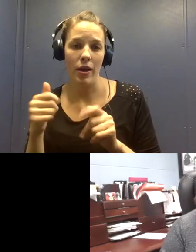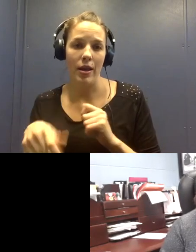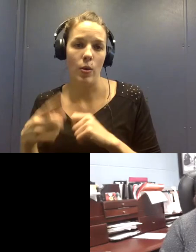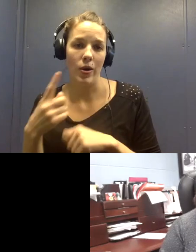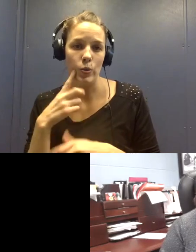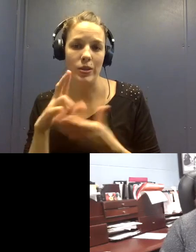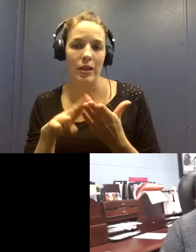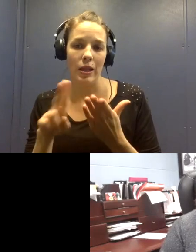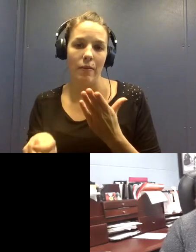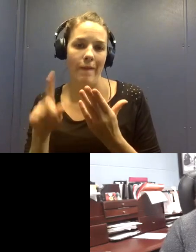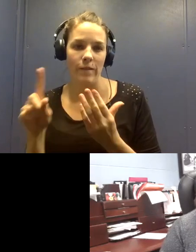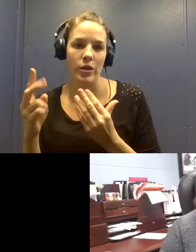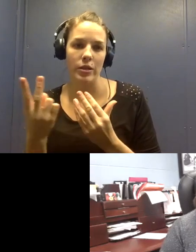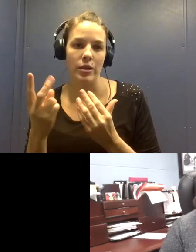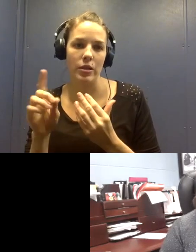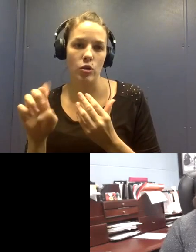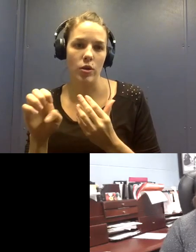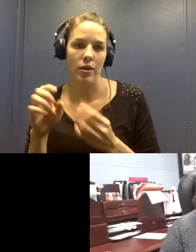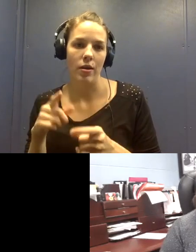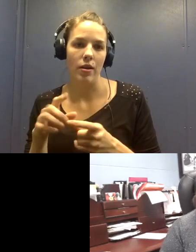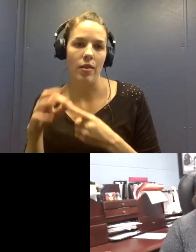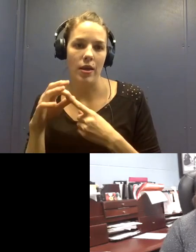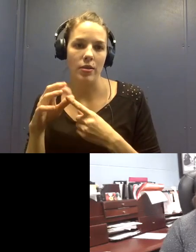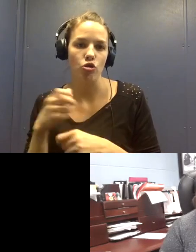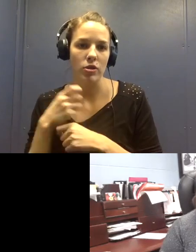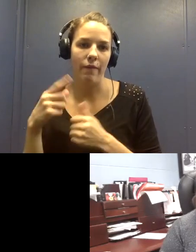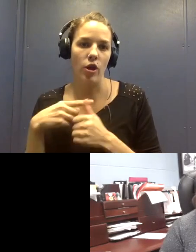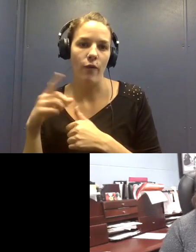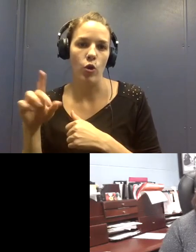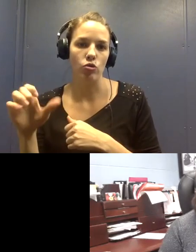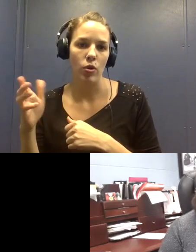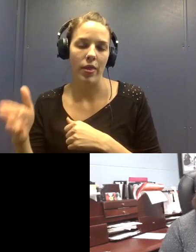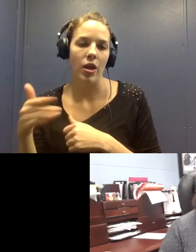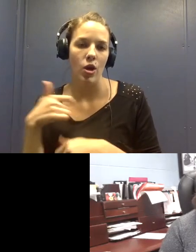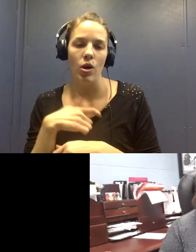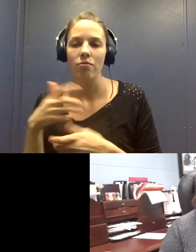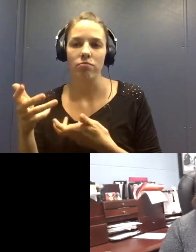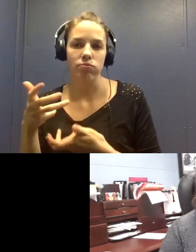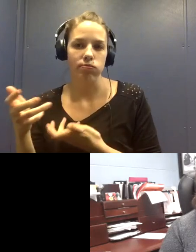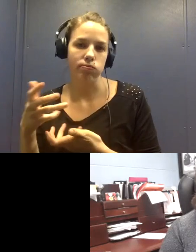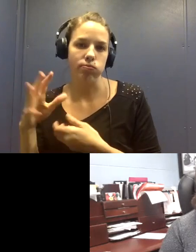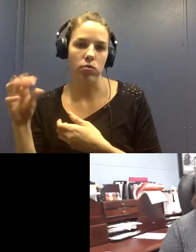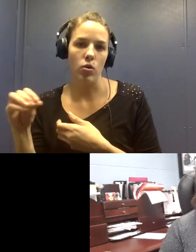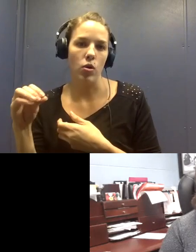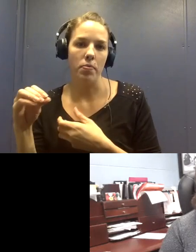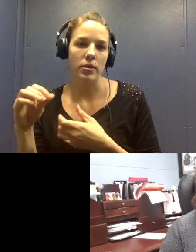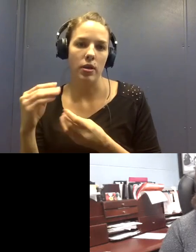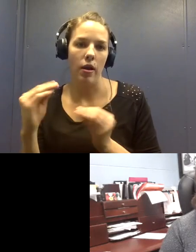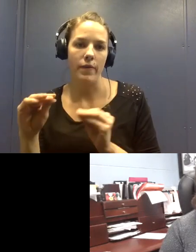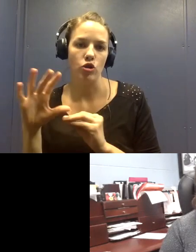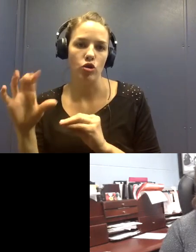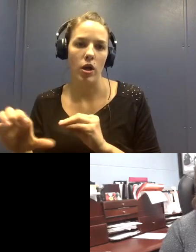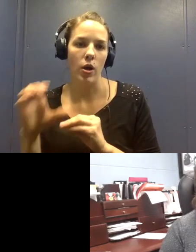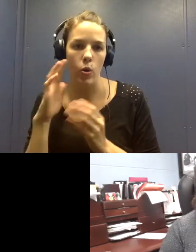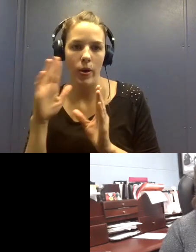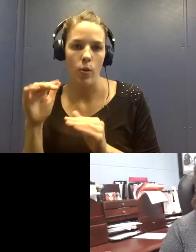up for a second dose unless they received their first dose there. We are working with the corporate office out of Chicago, and we hope to get that